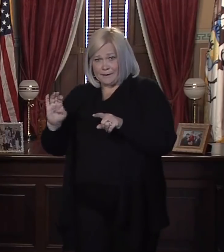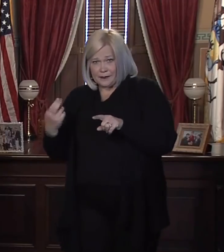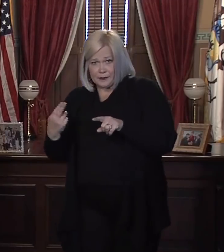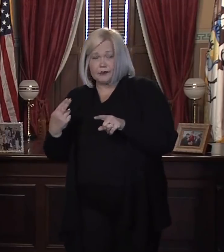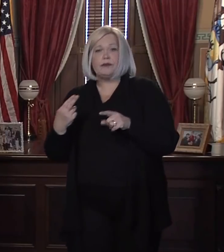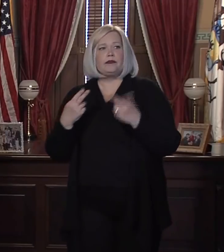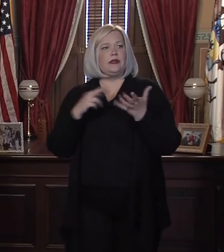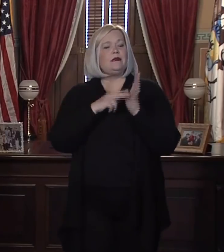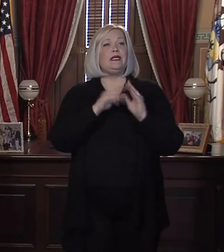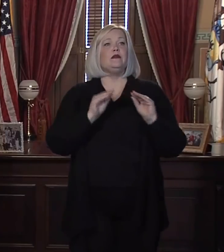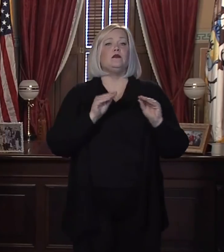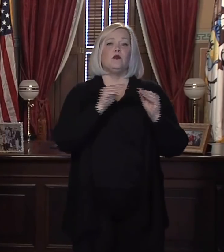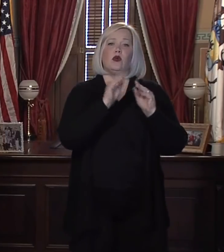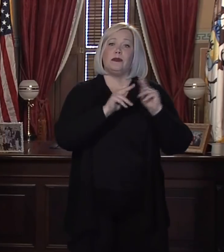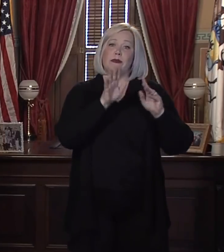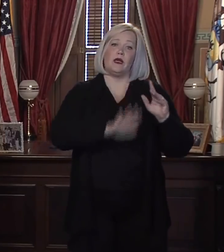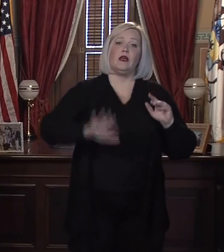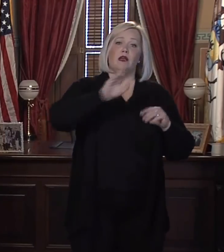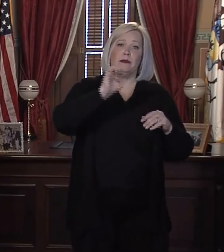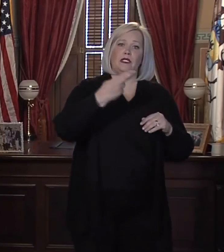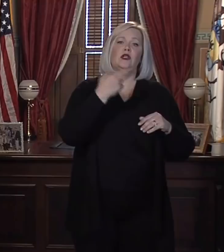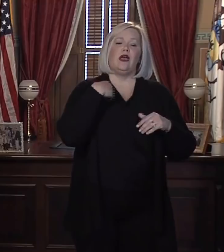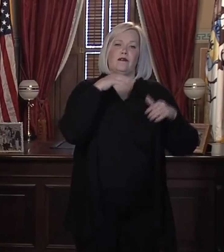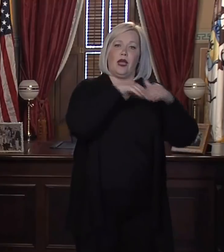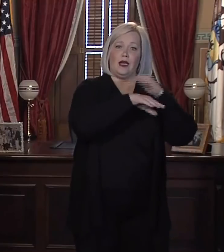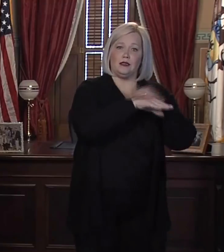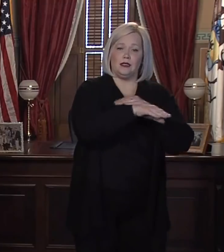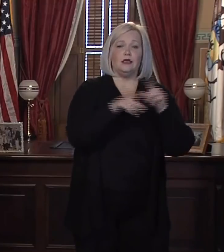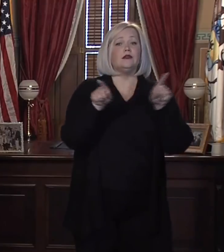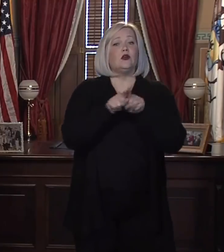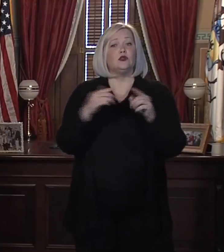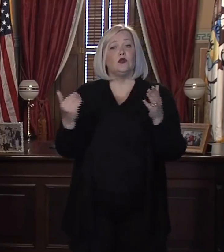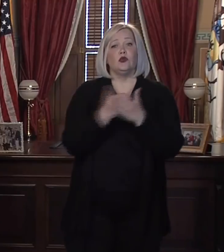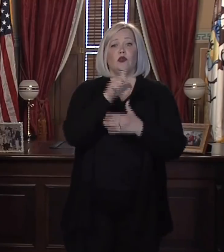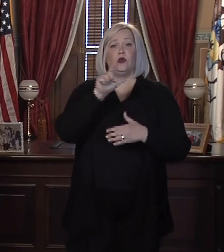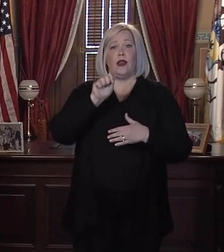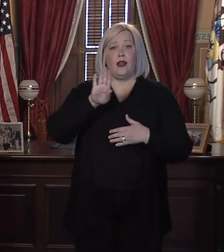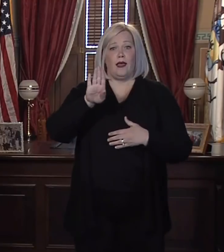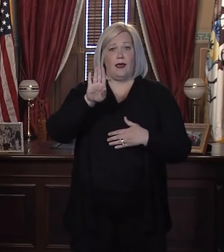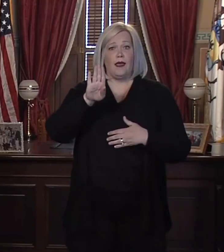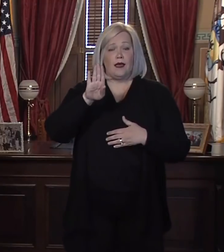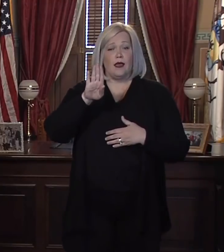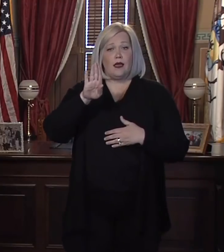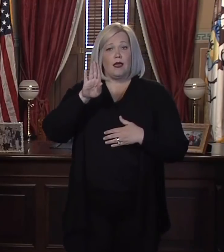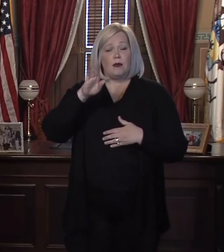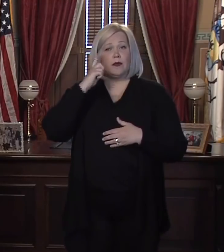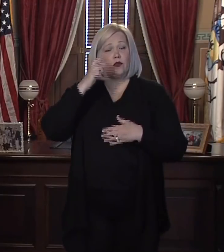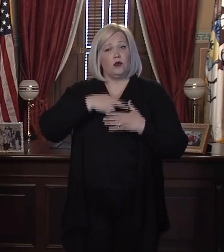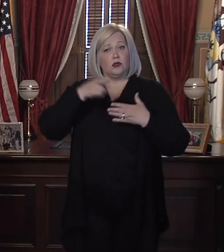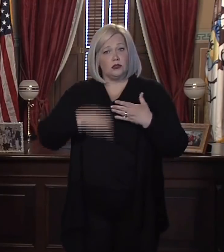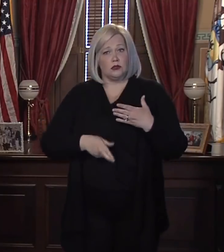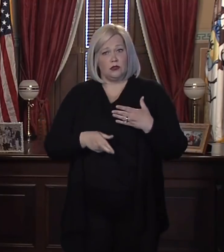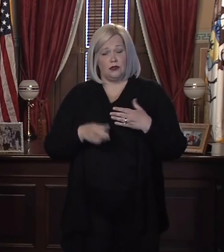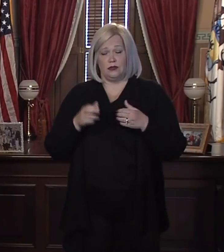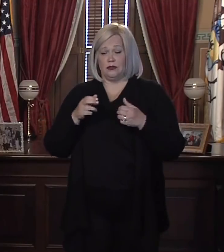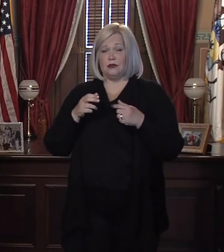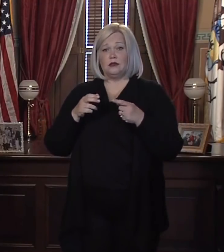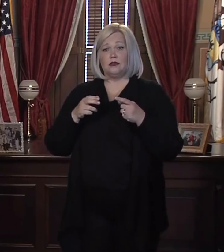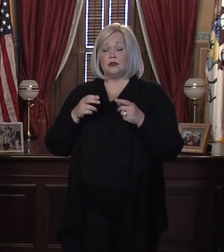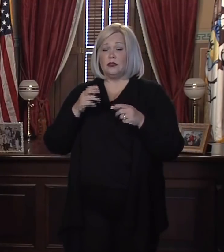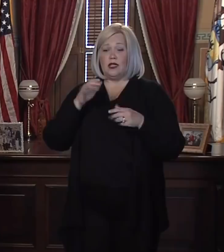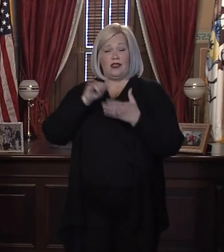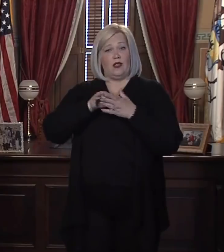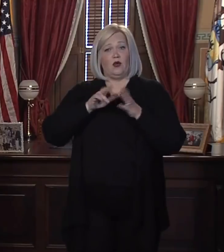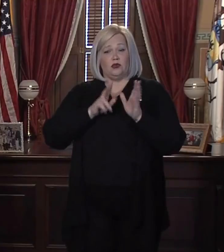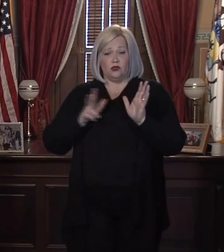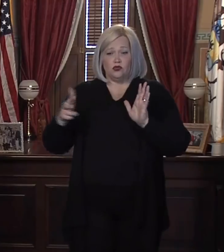to residents across Michigan, and a new lab will help speed up getting results. The new drive-through capacity will